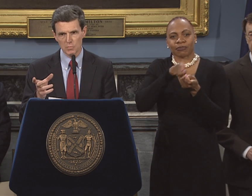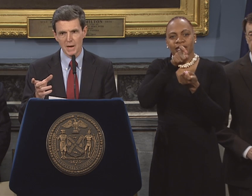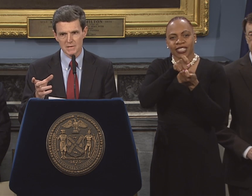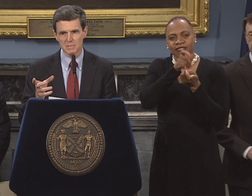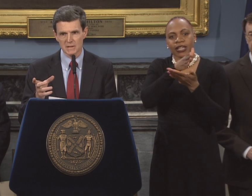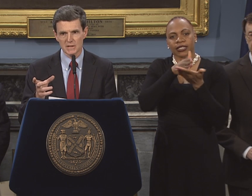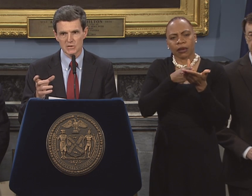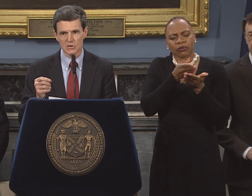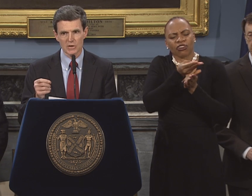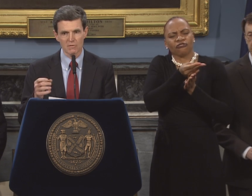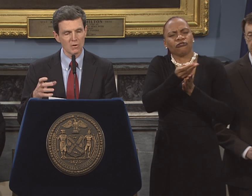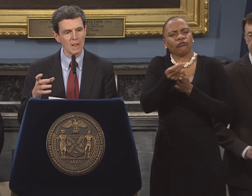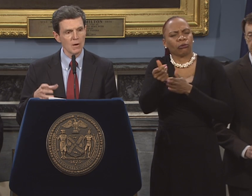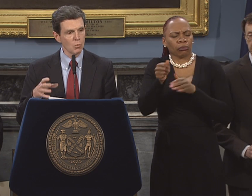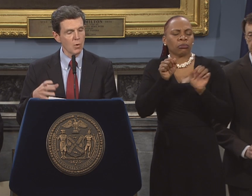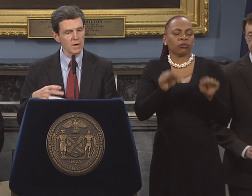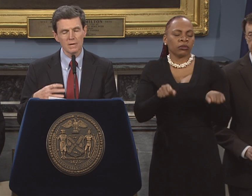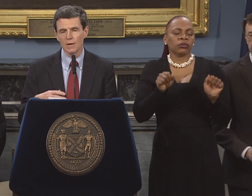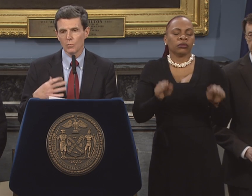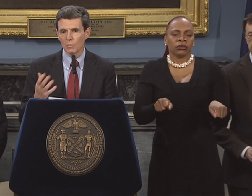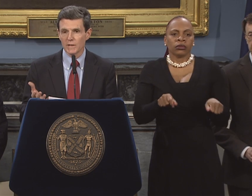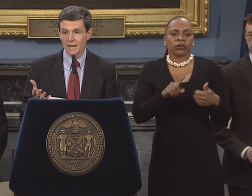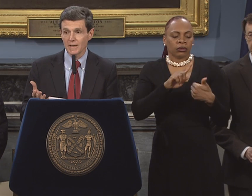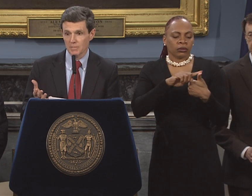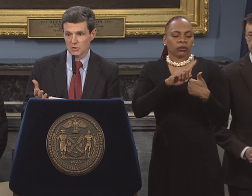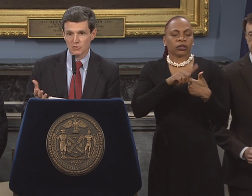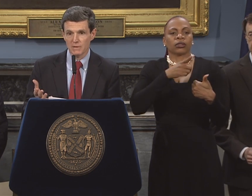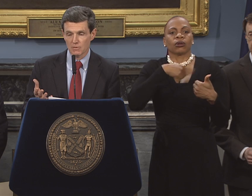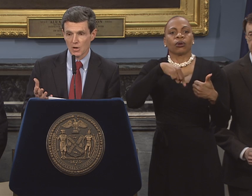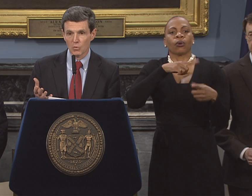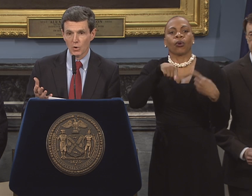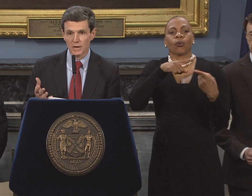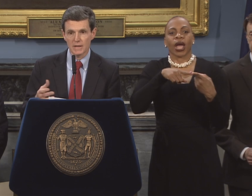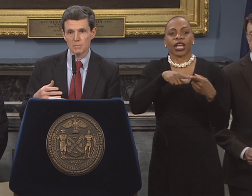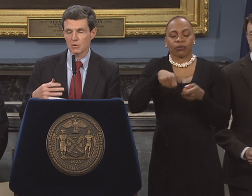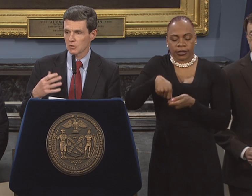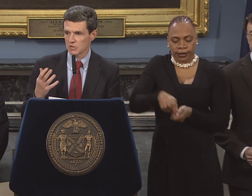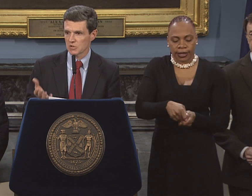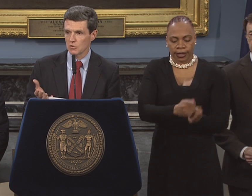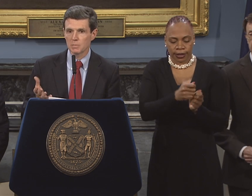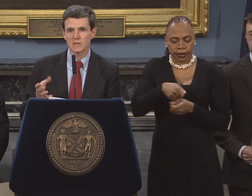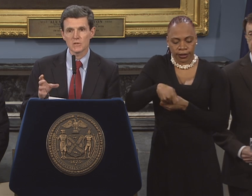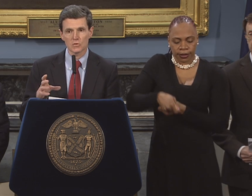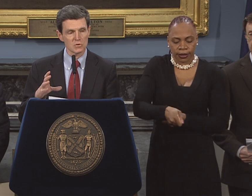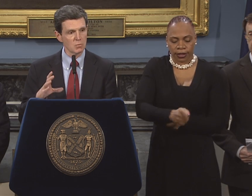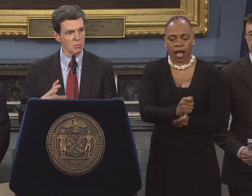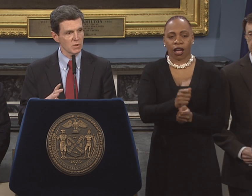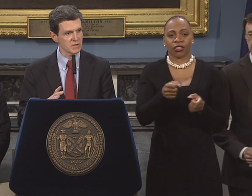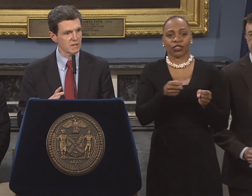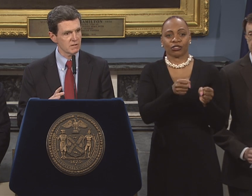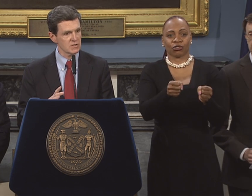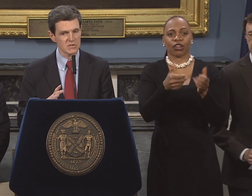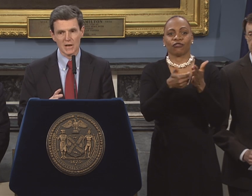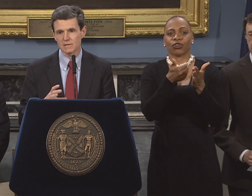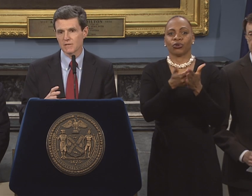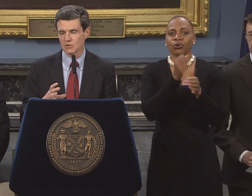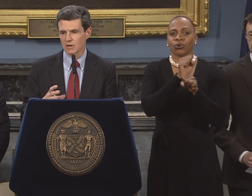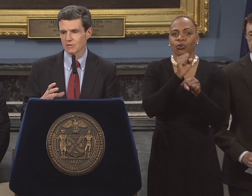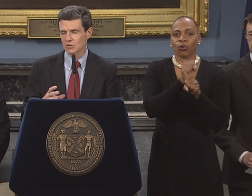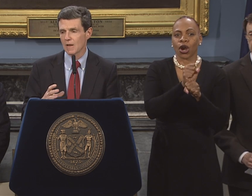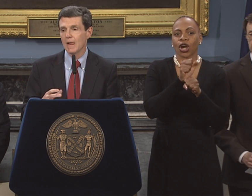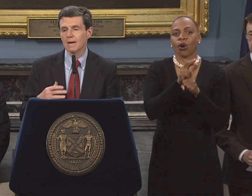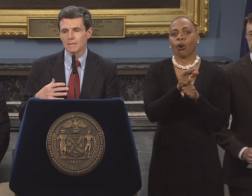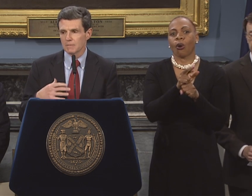there's a few possibilities in general. One, when we're digging up the street for other work, either because there's a new business or someone wants to increase the size